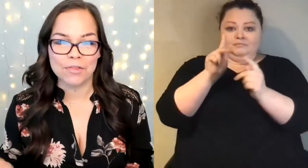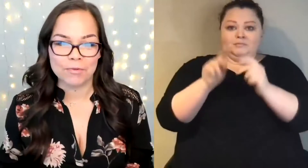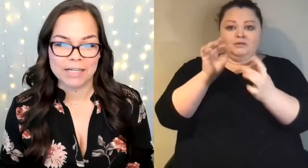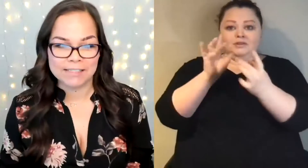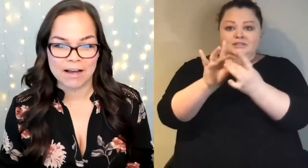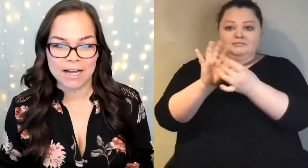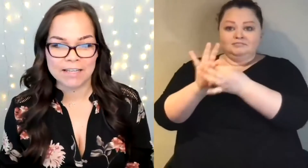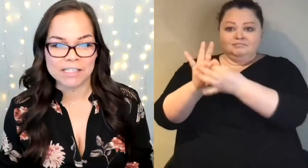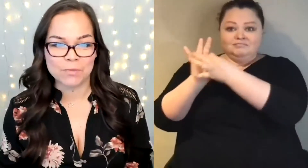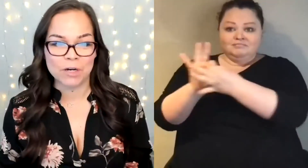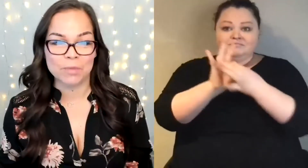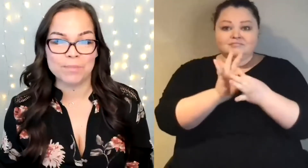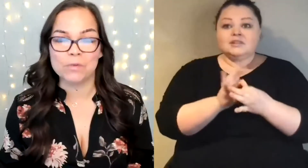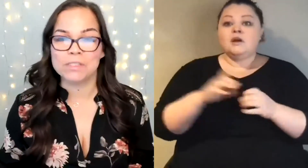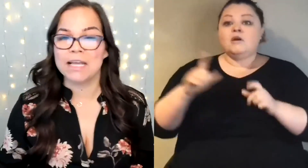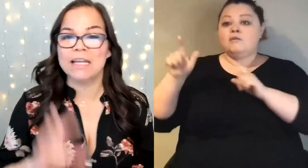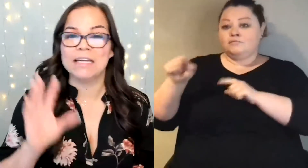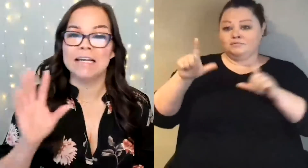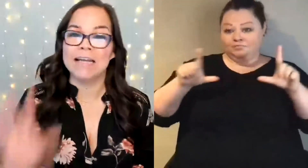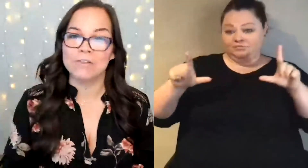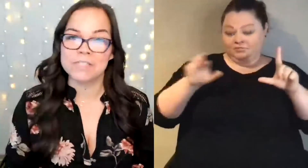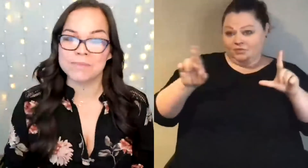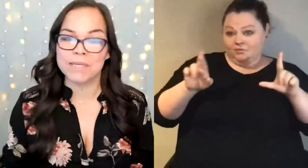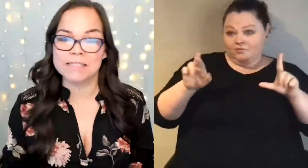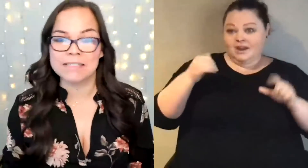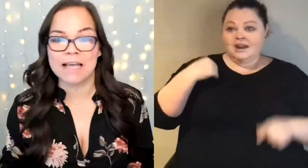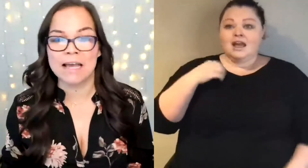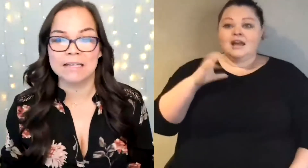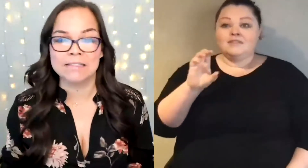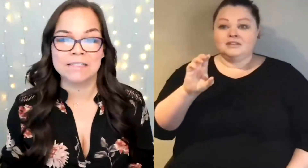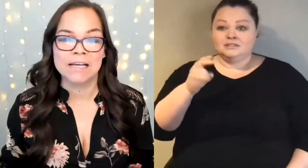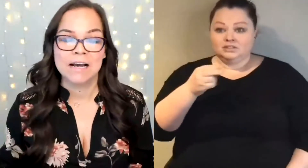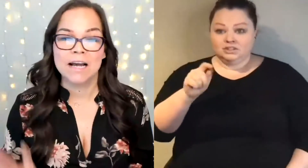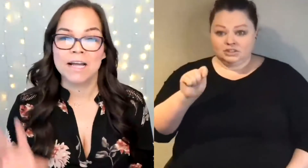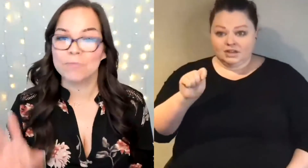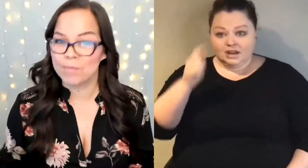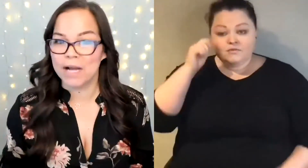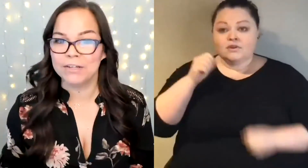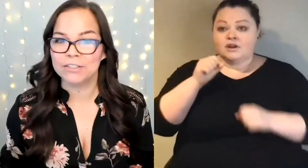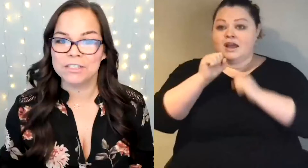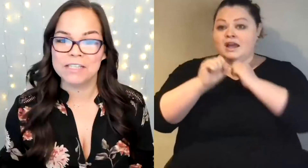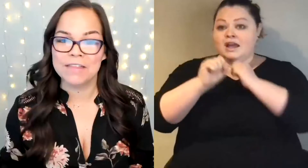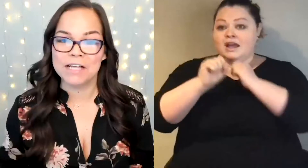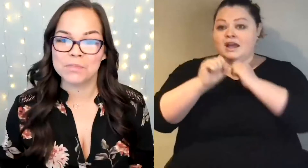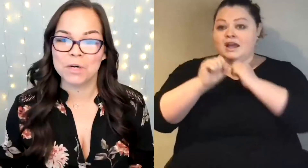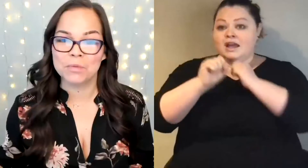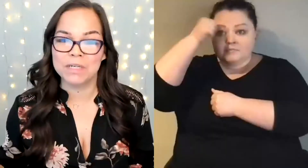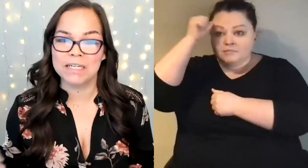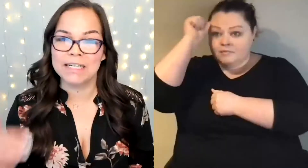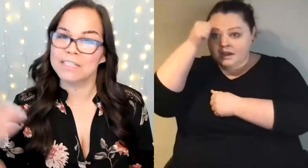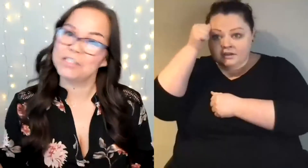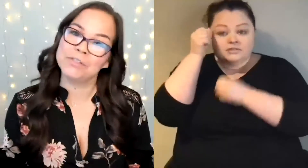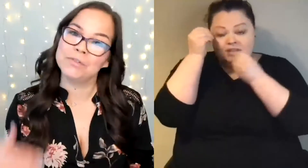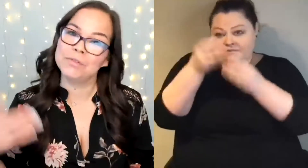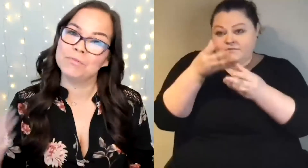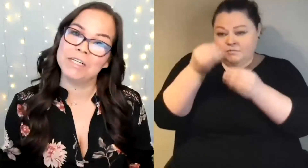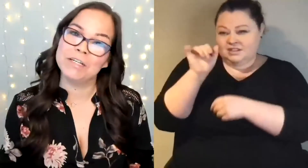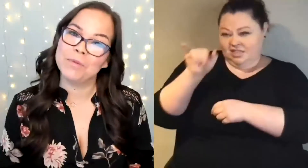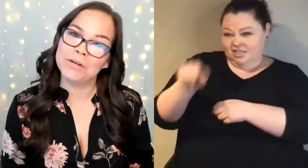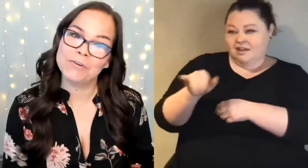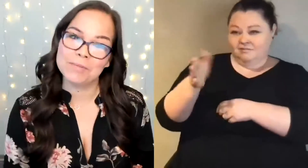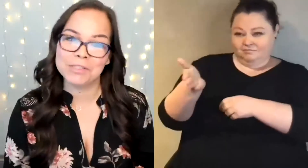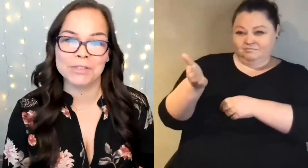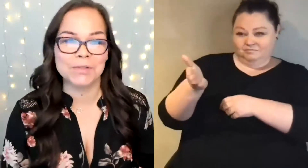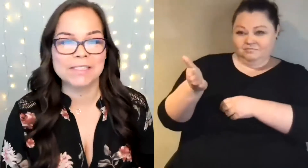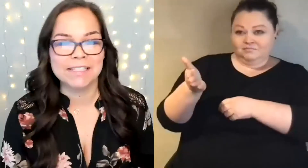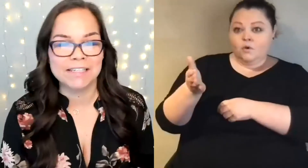chat on the right side. That's where we post any announcements and reminders, and that's where we get to read